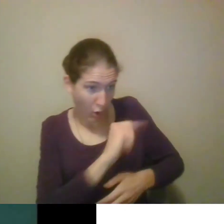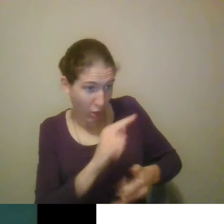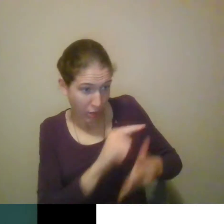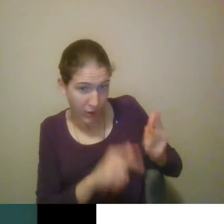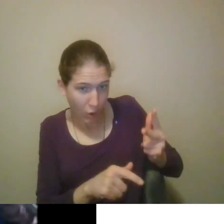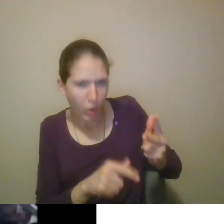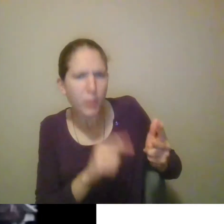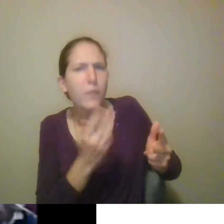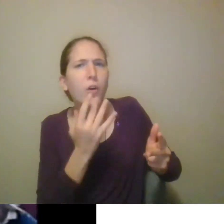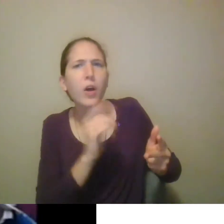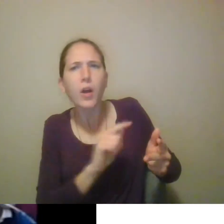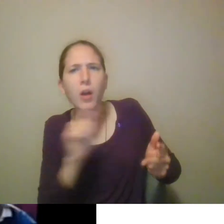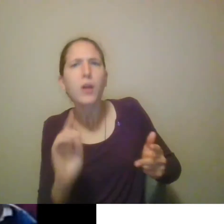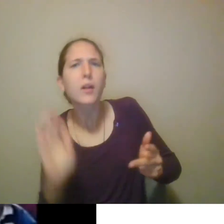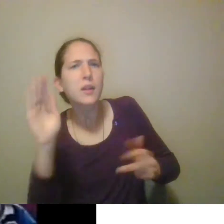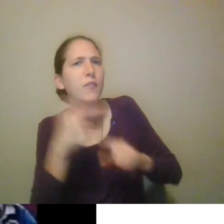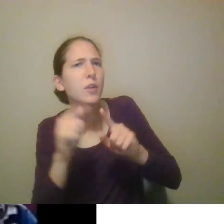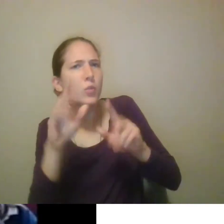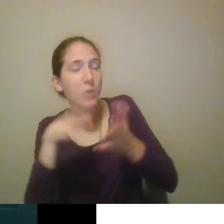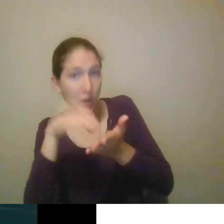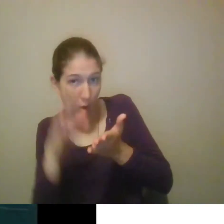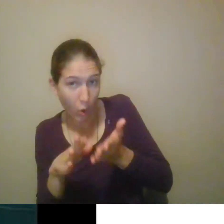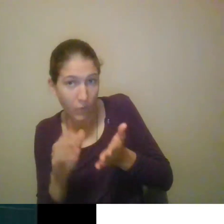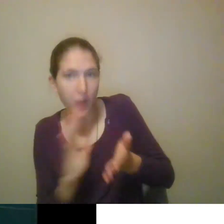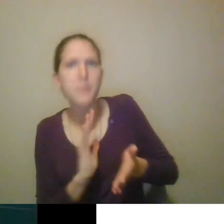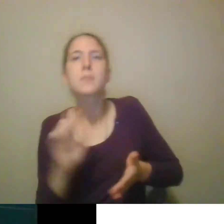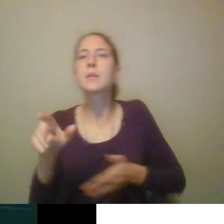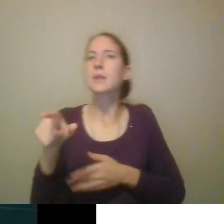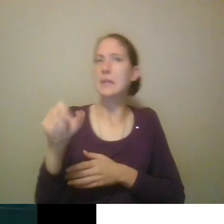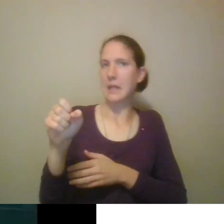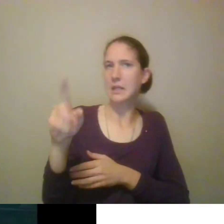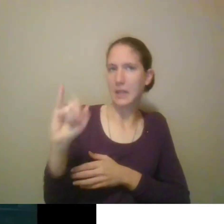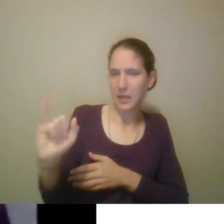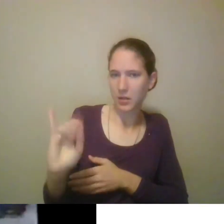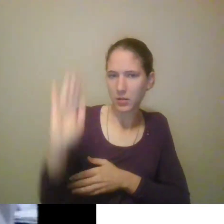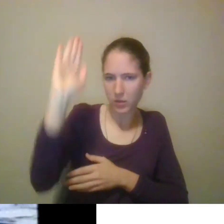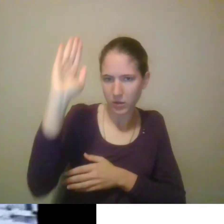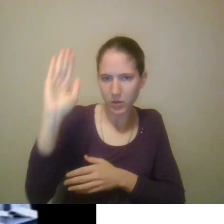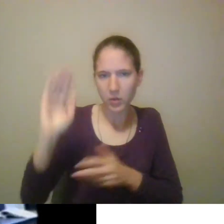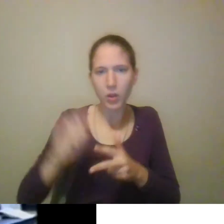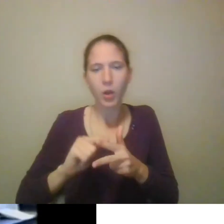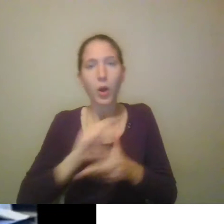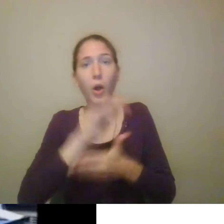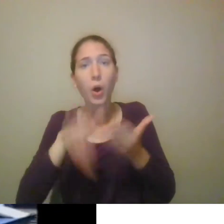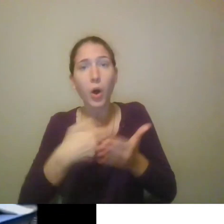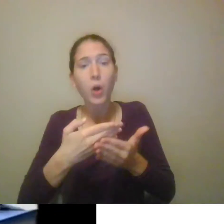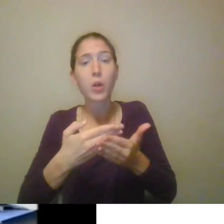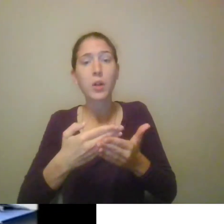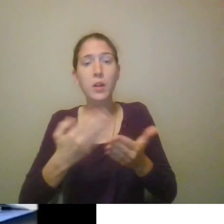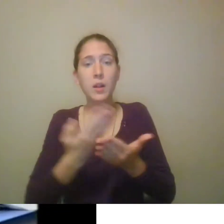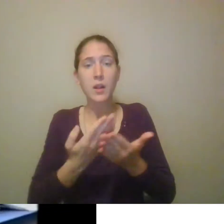are made up of cells. All living things are made up of cells. That's two. Who haven't we heard from? Jared.